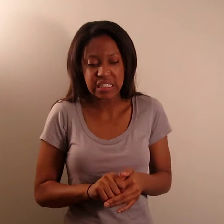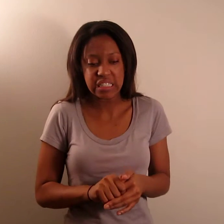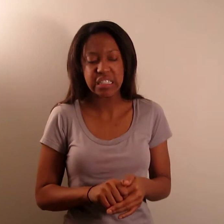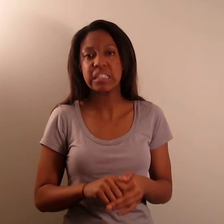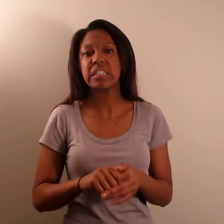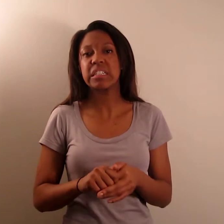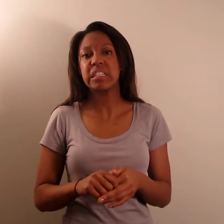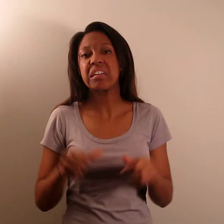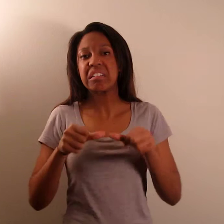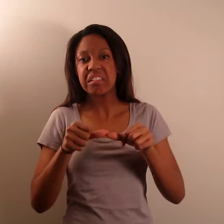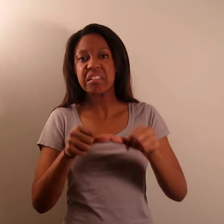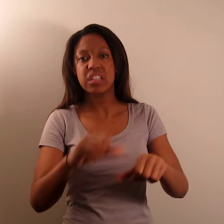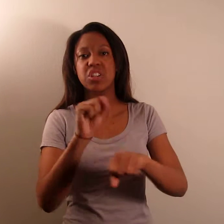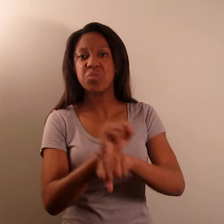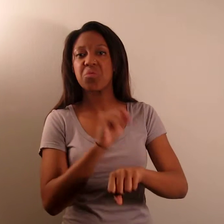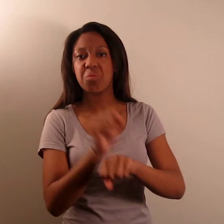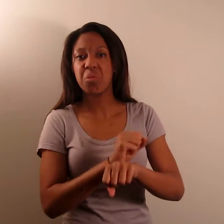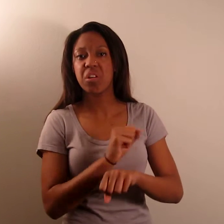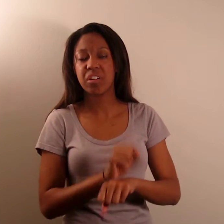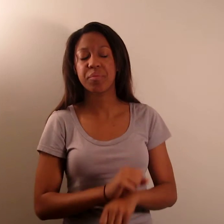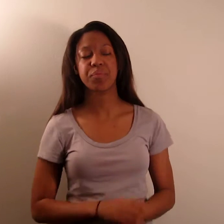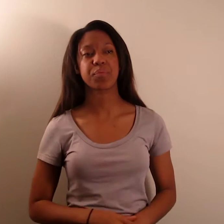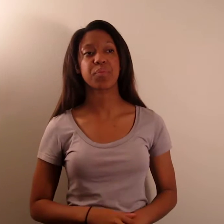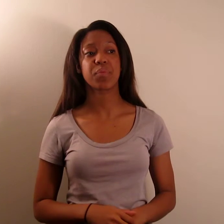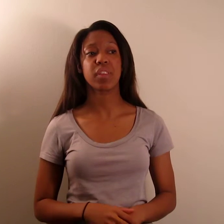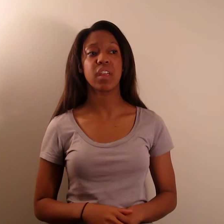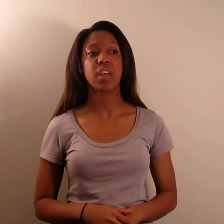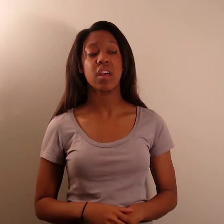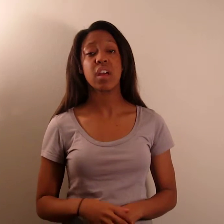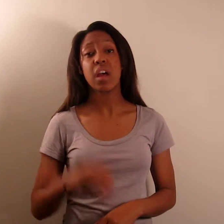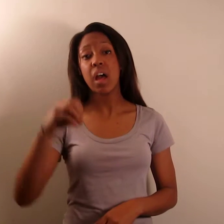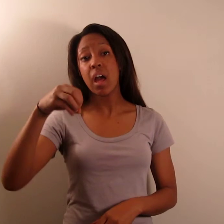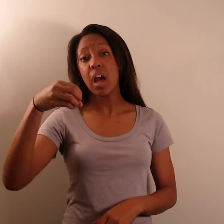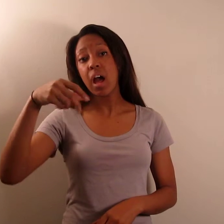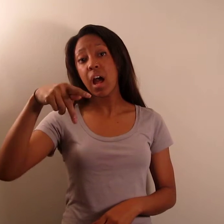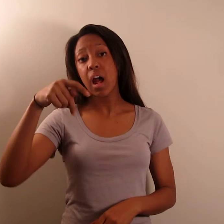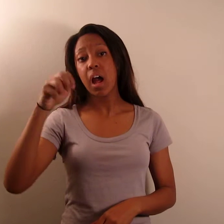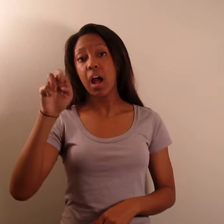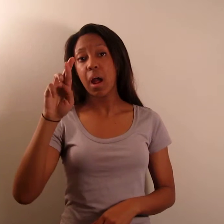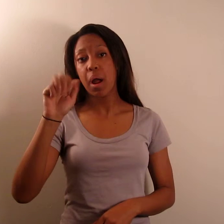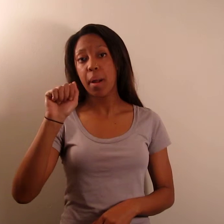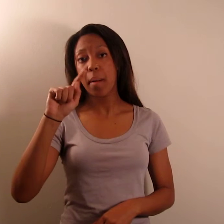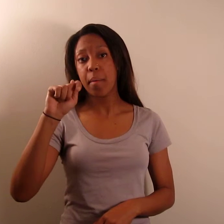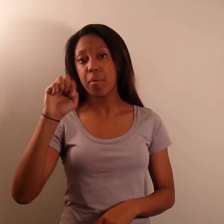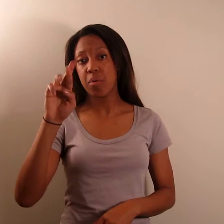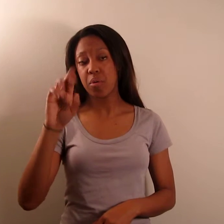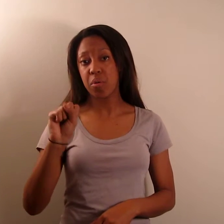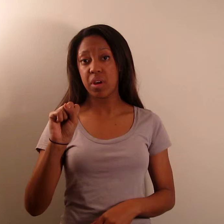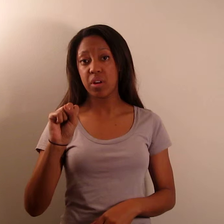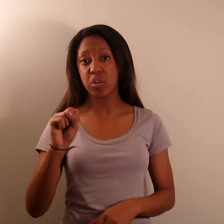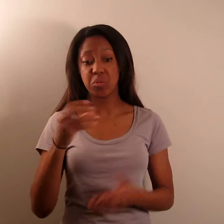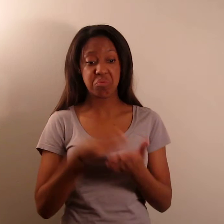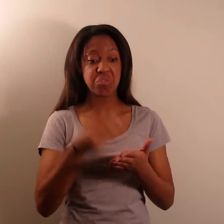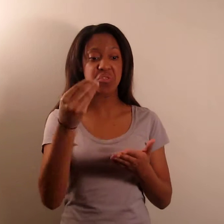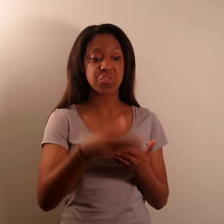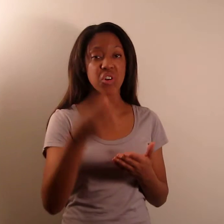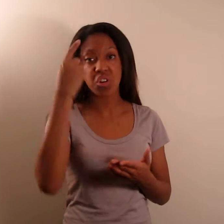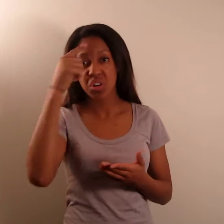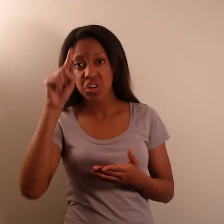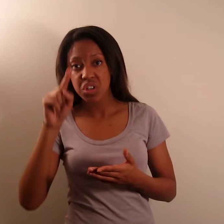Operators were charged for any mistakes that they made. For a lot of these young women whose families depended on their